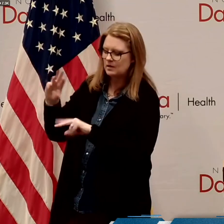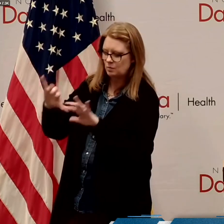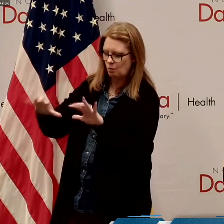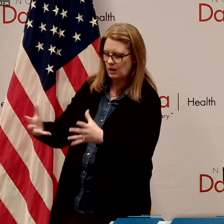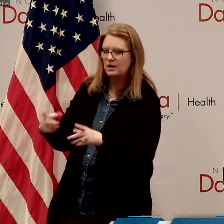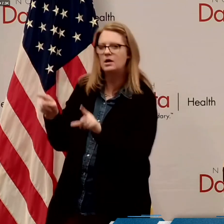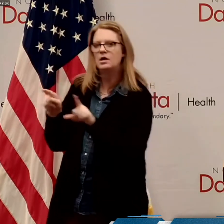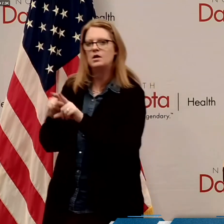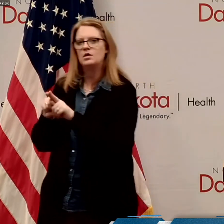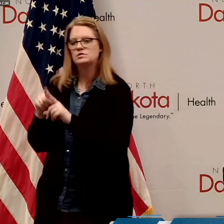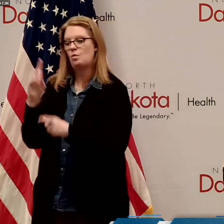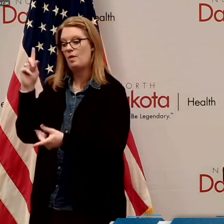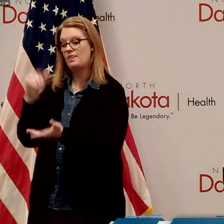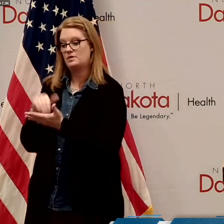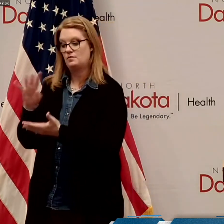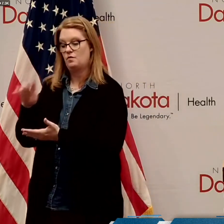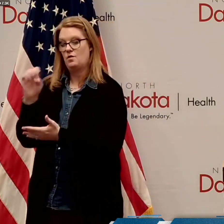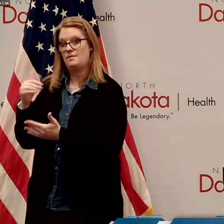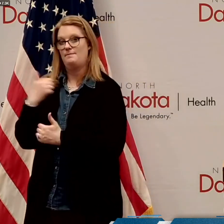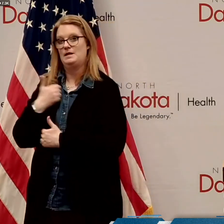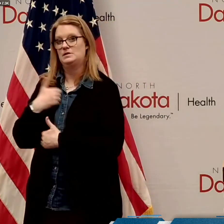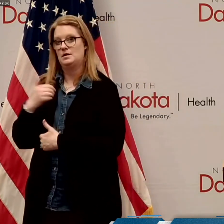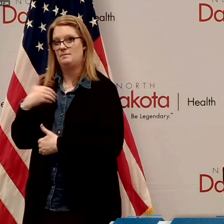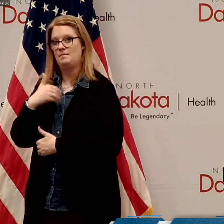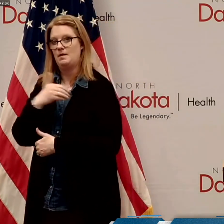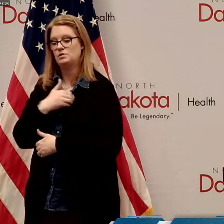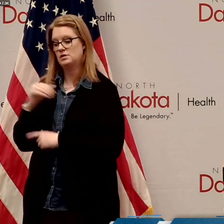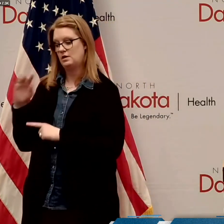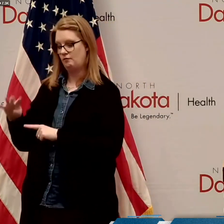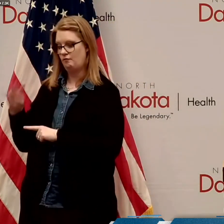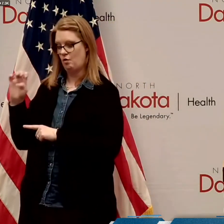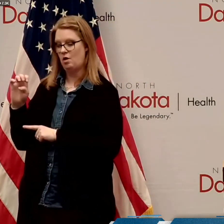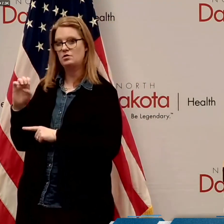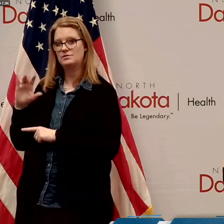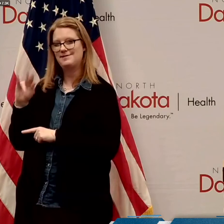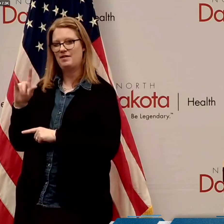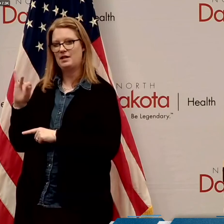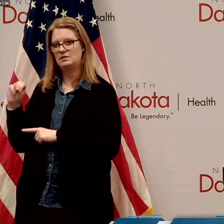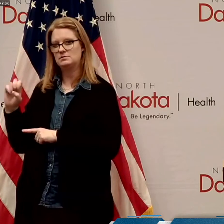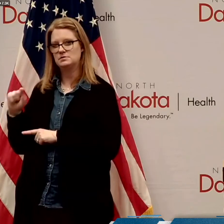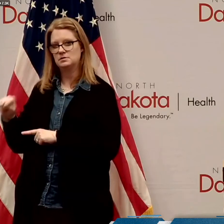employs more than 1,400 military members and 400 civilians.